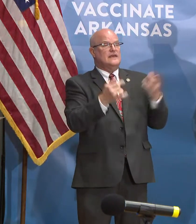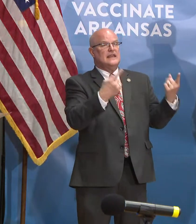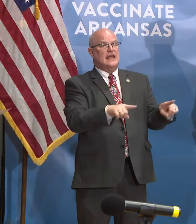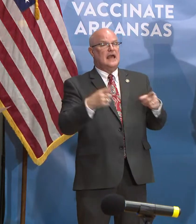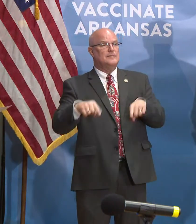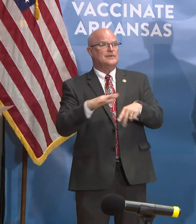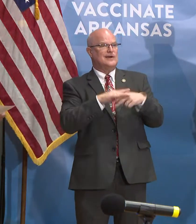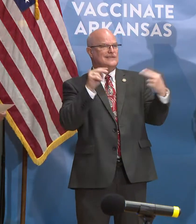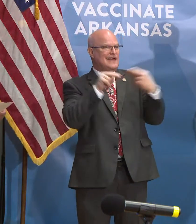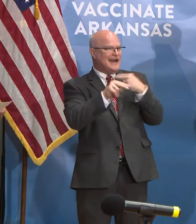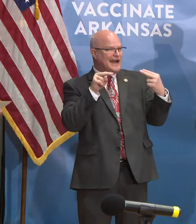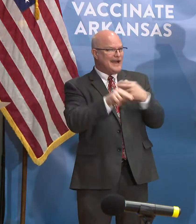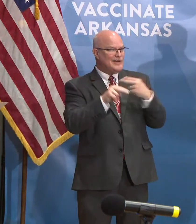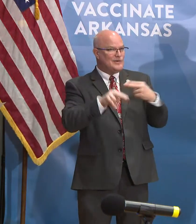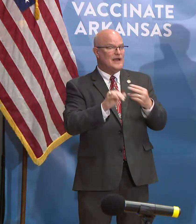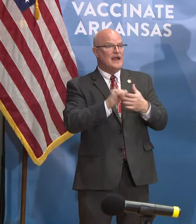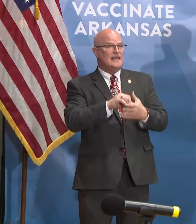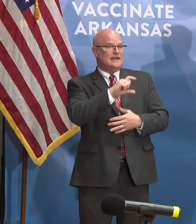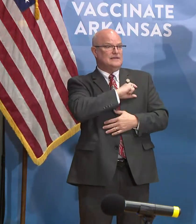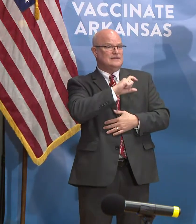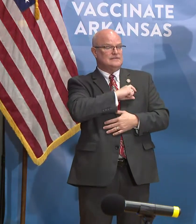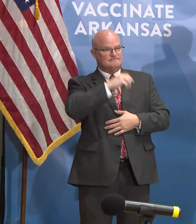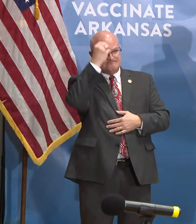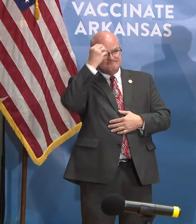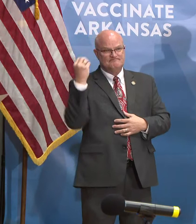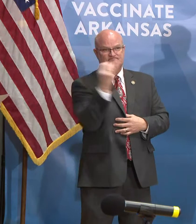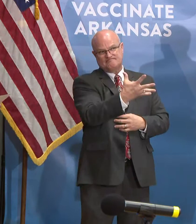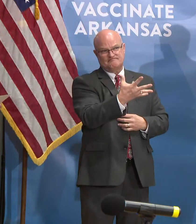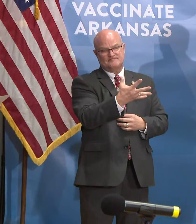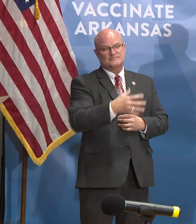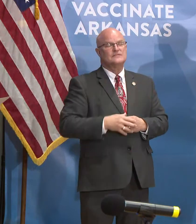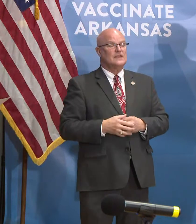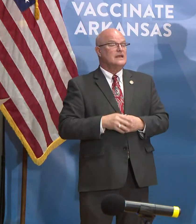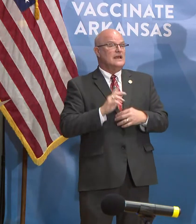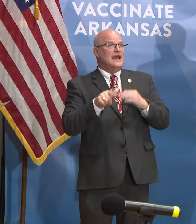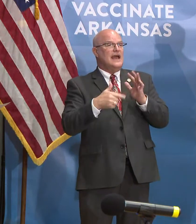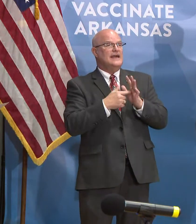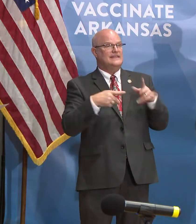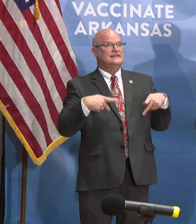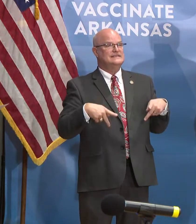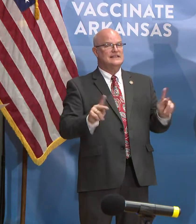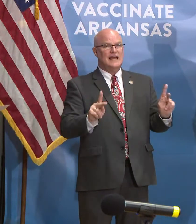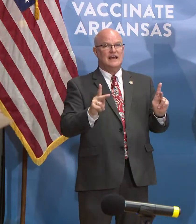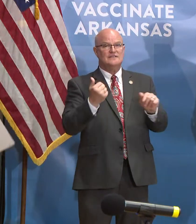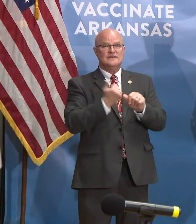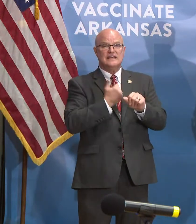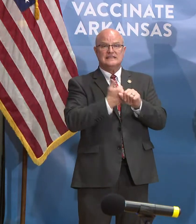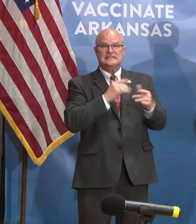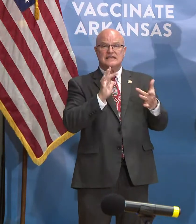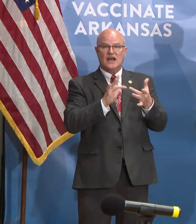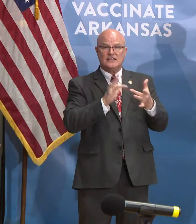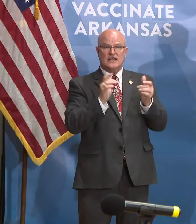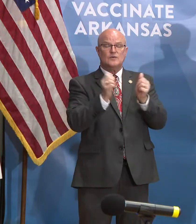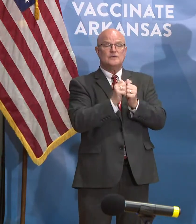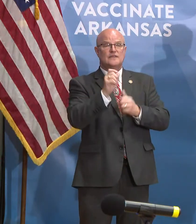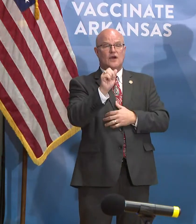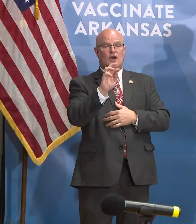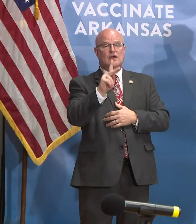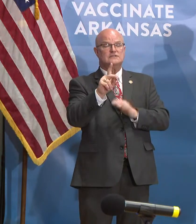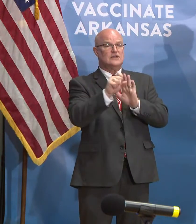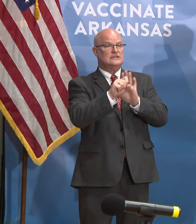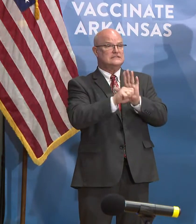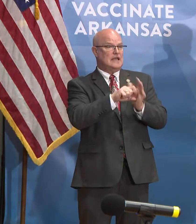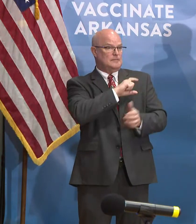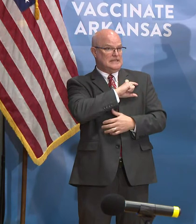on the highway that law enforcement should be alerted to. And this allows for easy contact with the Arkansas